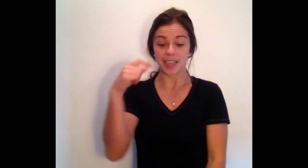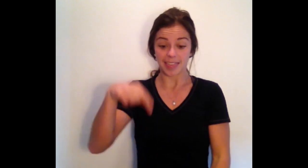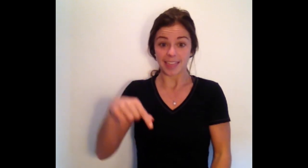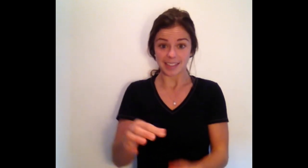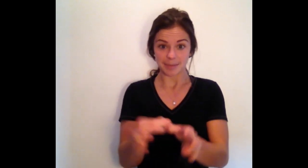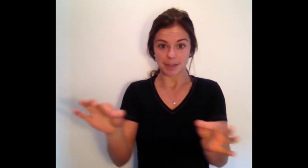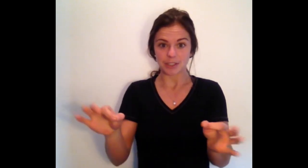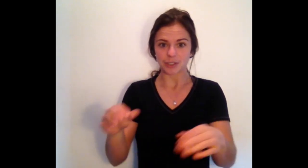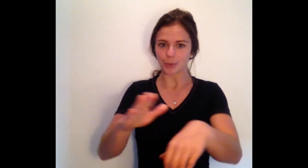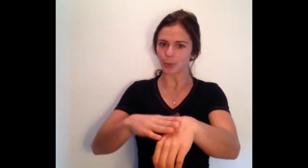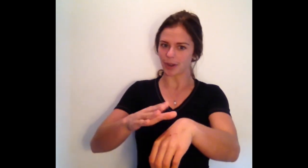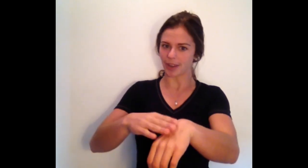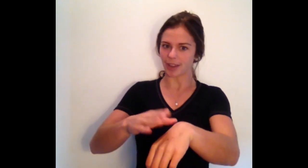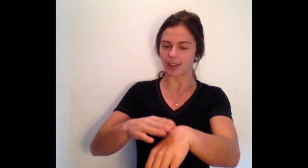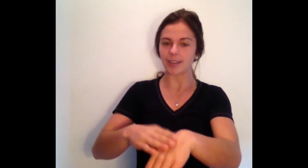This message is a warning.